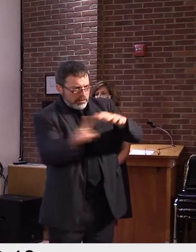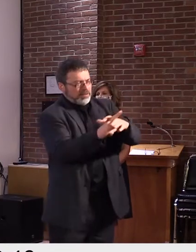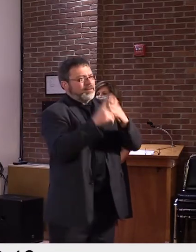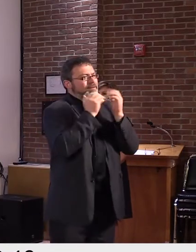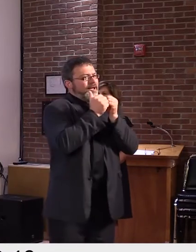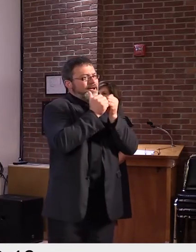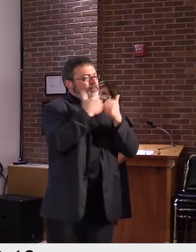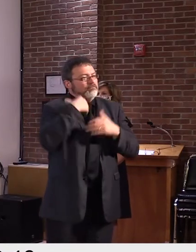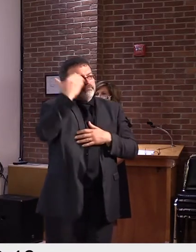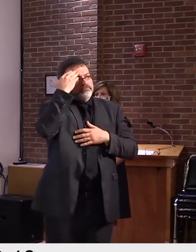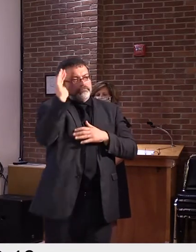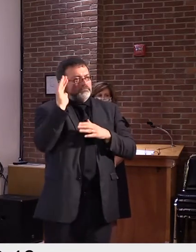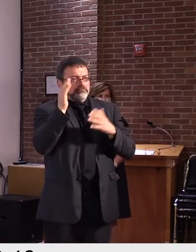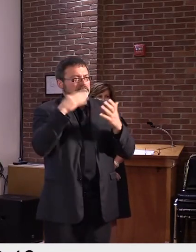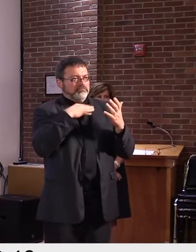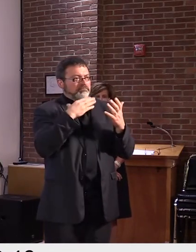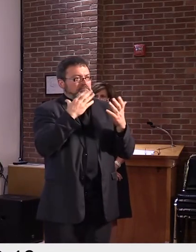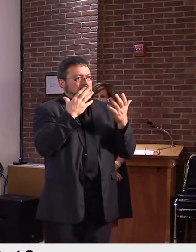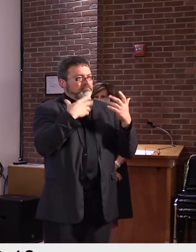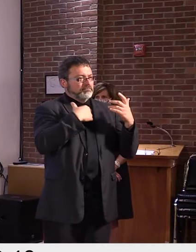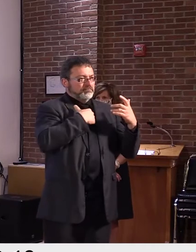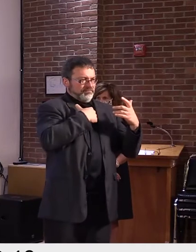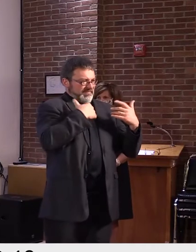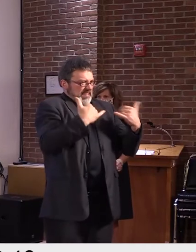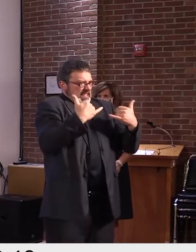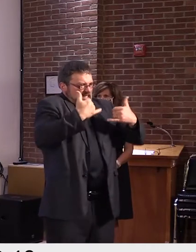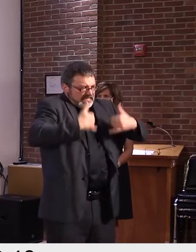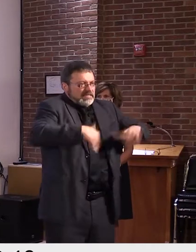you try to elicit as much of a story as